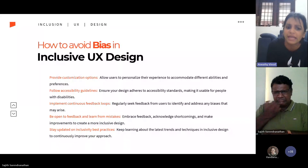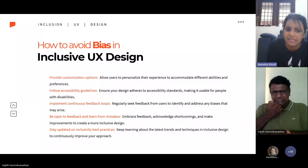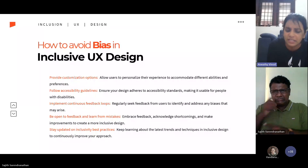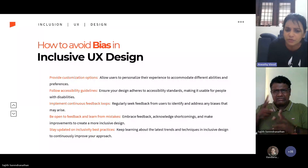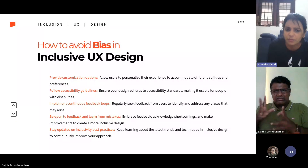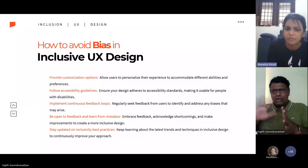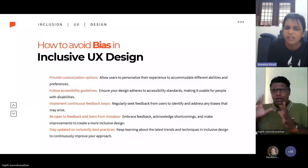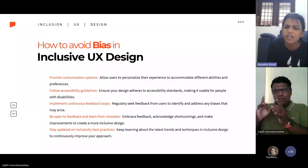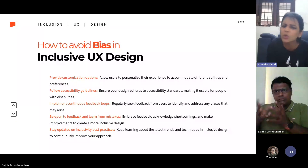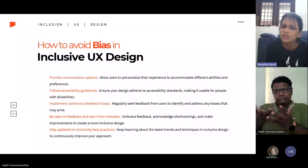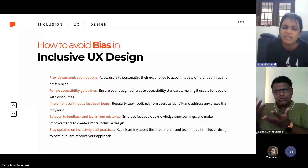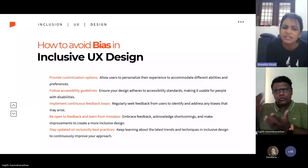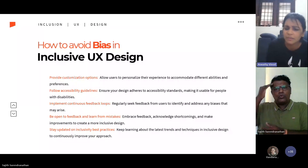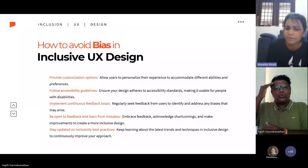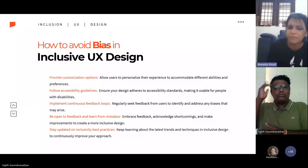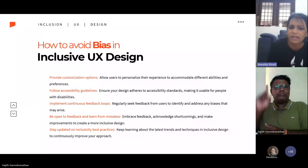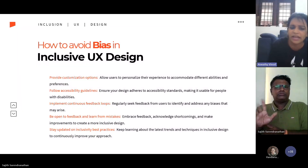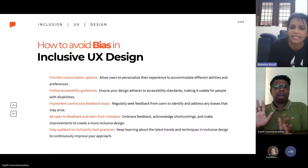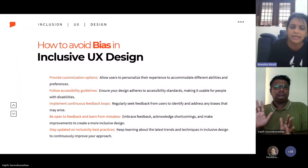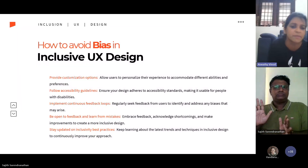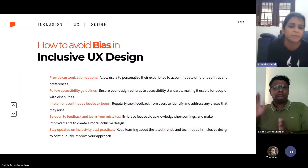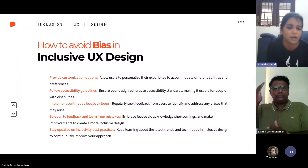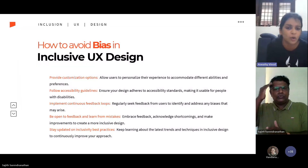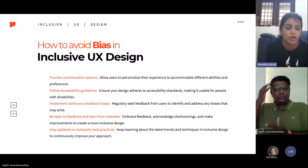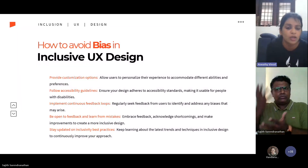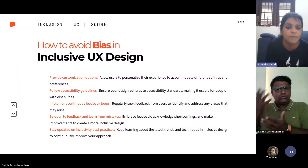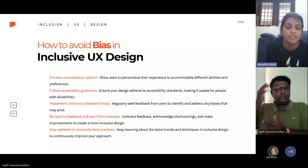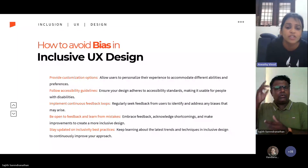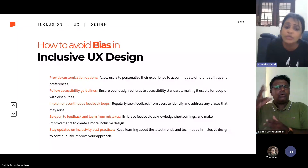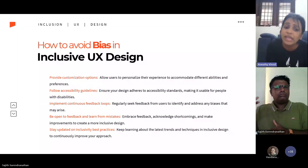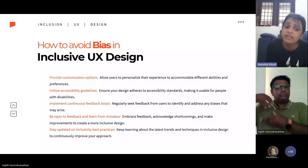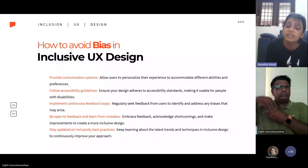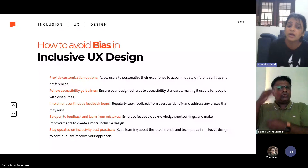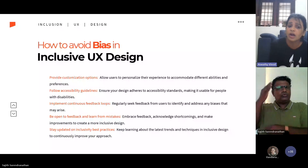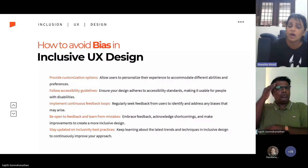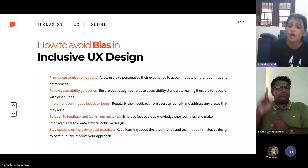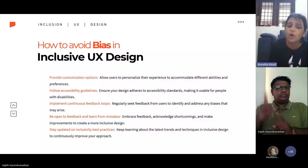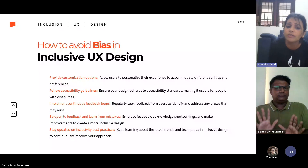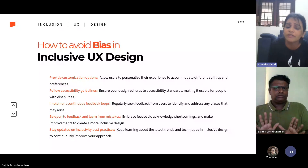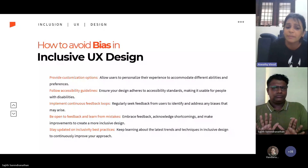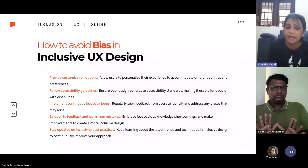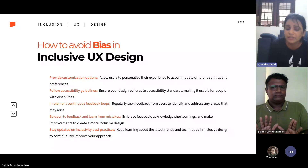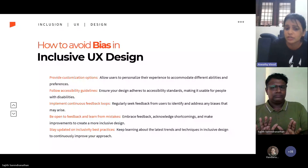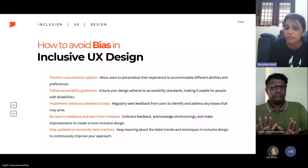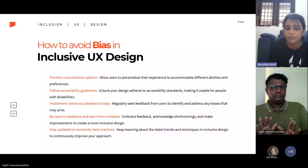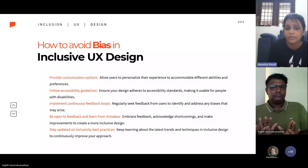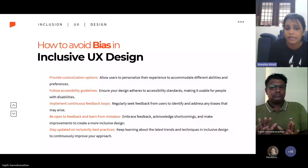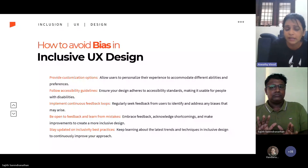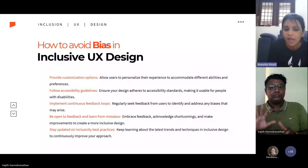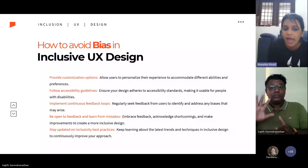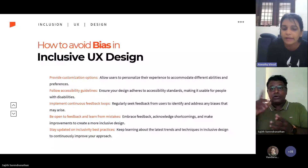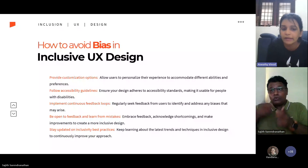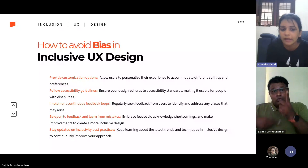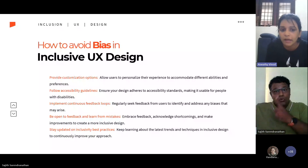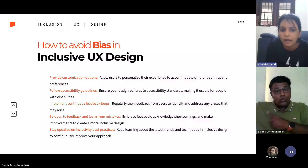change mindsets of people. Don't think that some people are right, some people are wrong. Make sure you take in that all the feedback that you're able to take